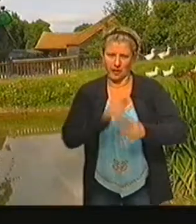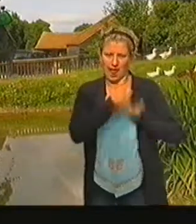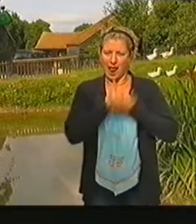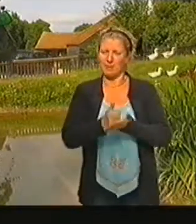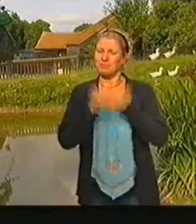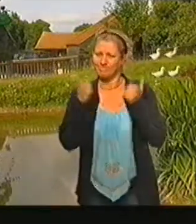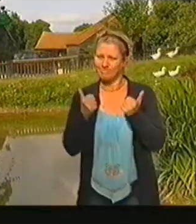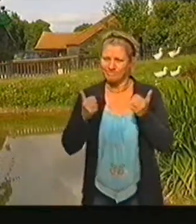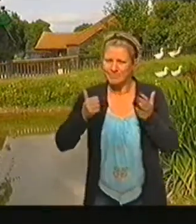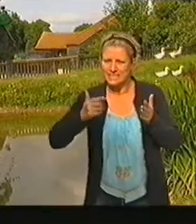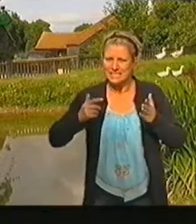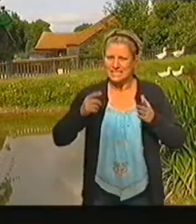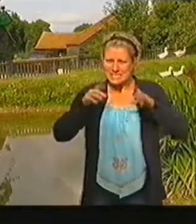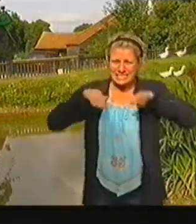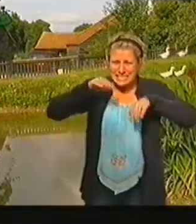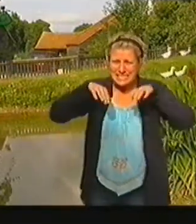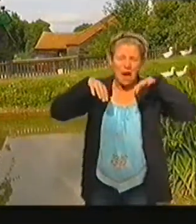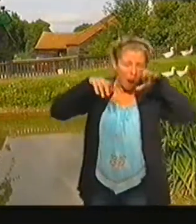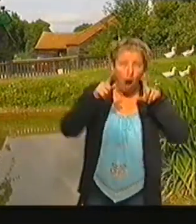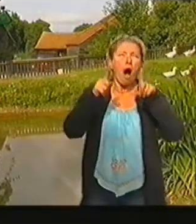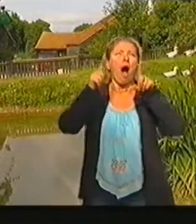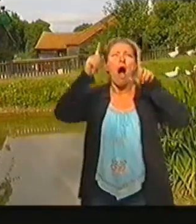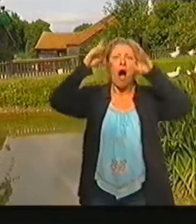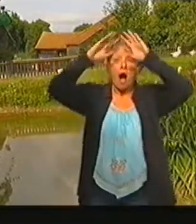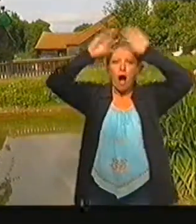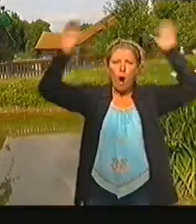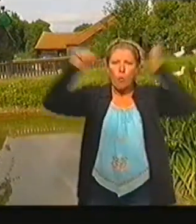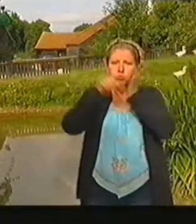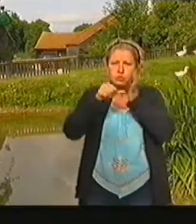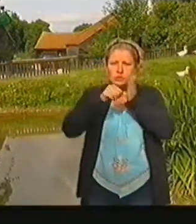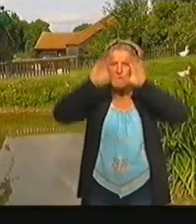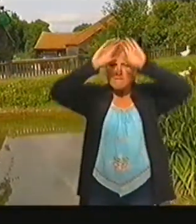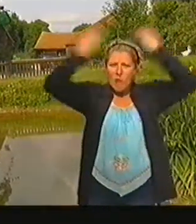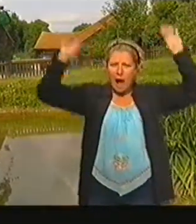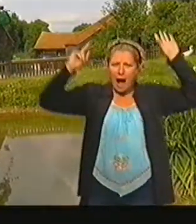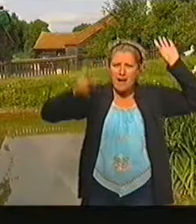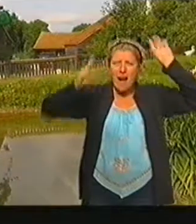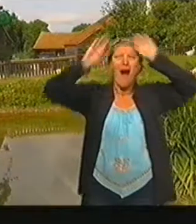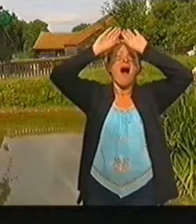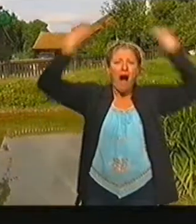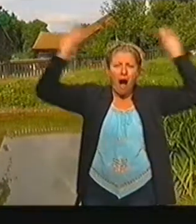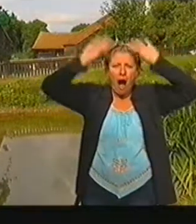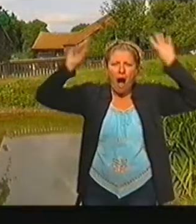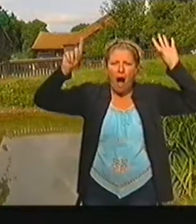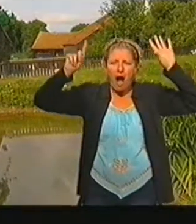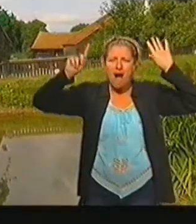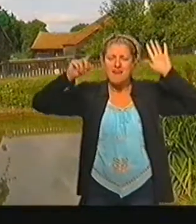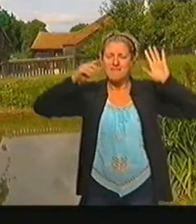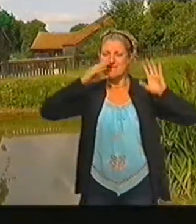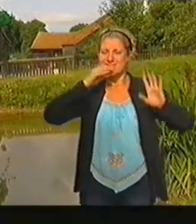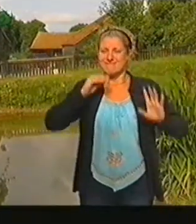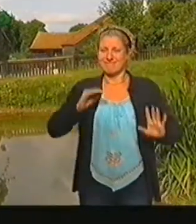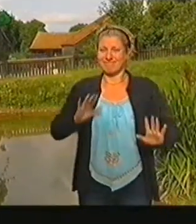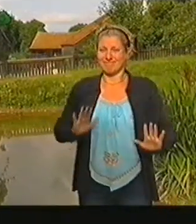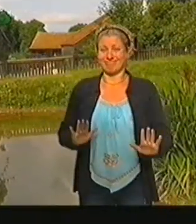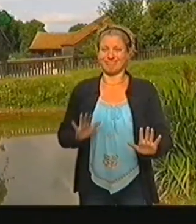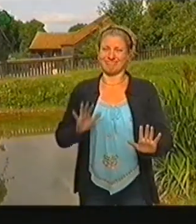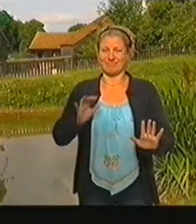now that he was lending a paw. Soon they were crouching underneath yet another wooden floor. Mr. Fox